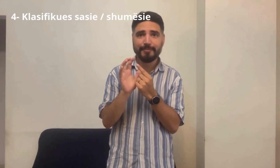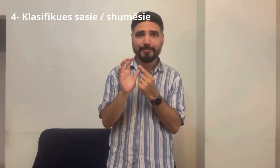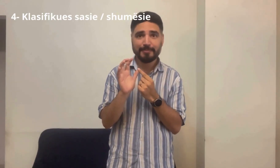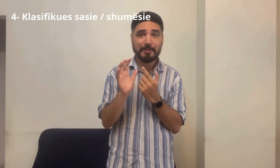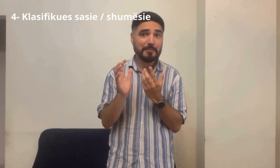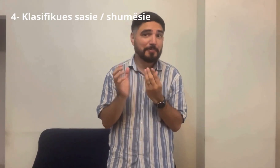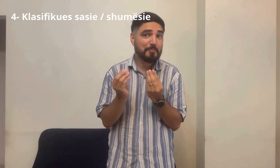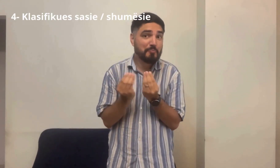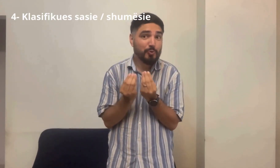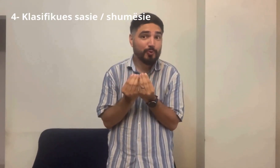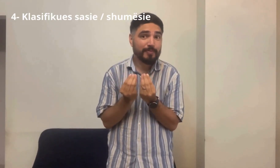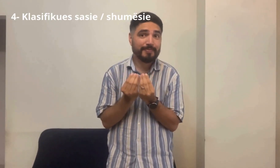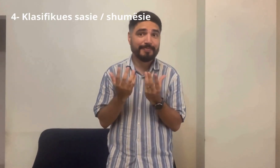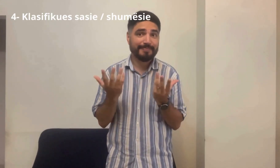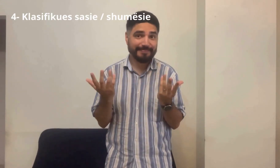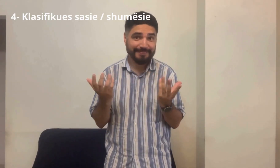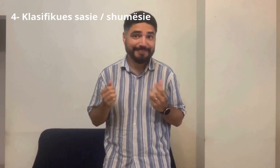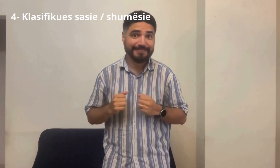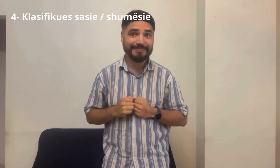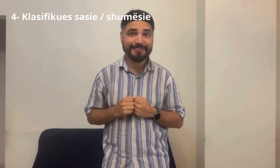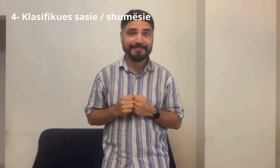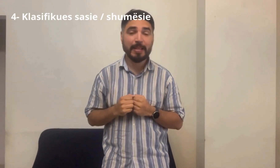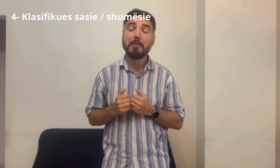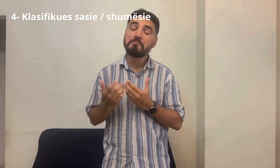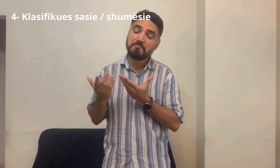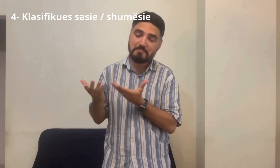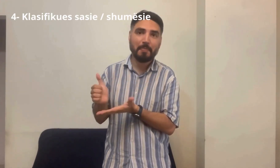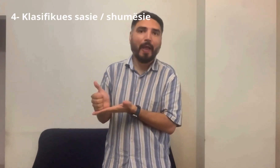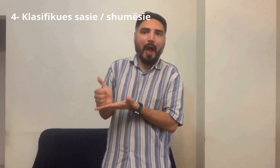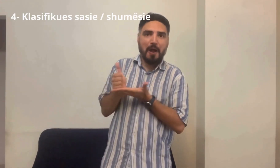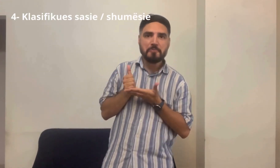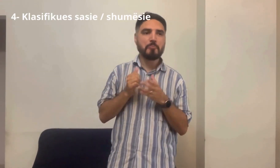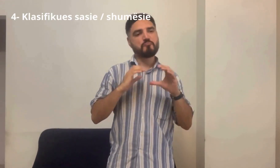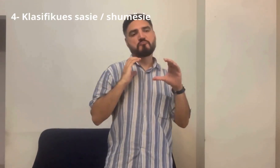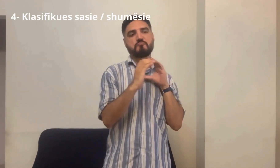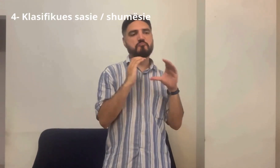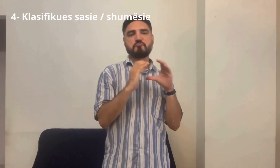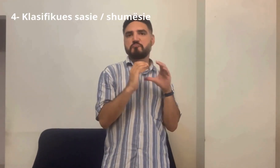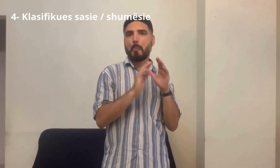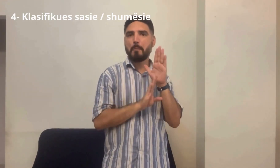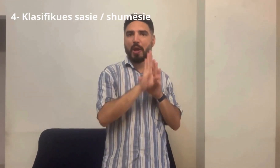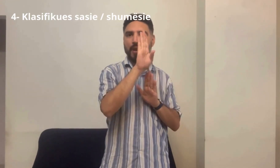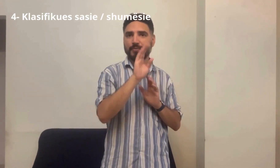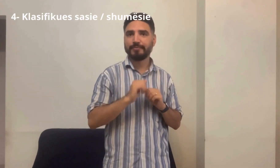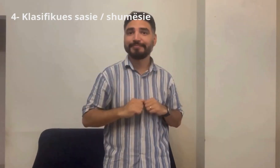it's not one, but many. This type of classifier helped me communicate much more clearly.